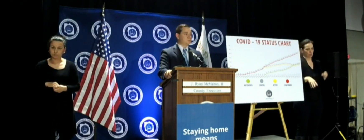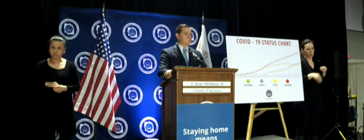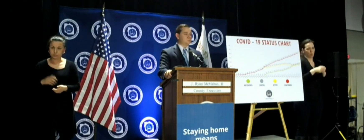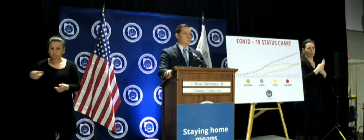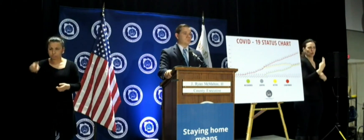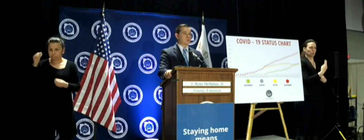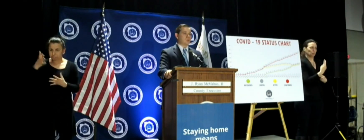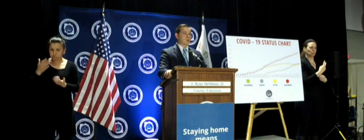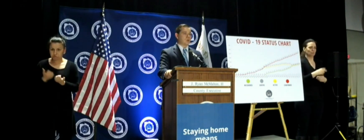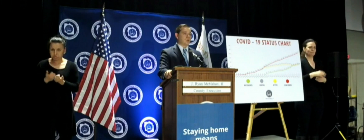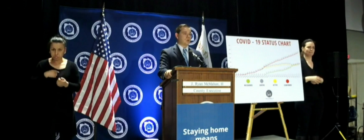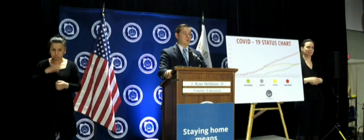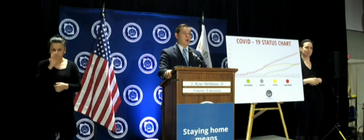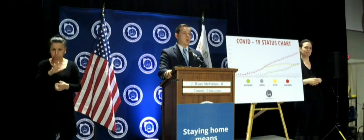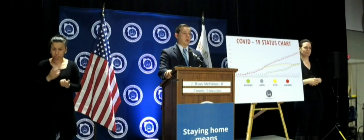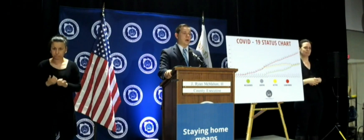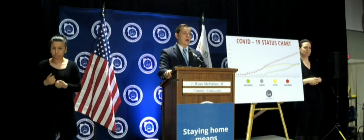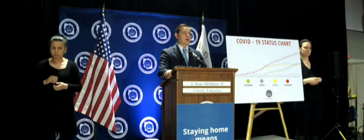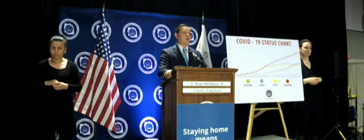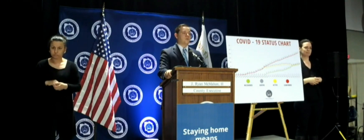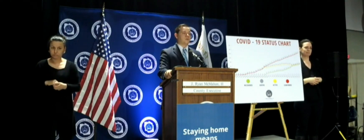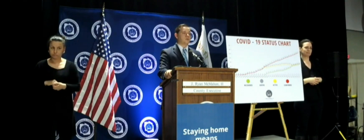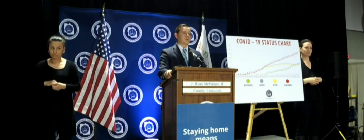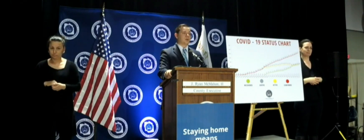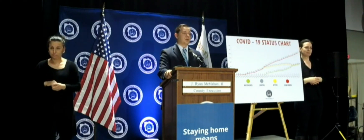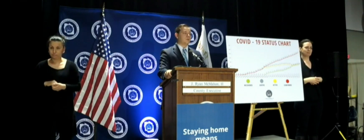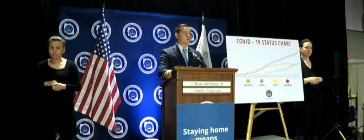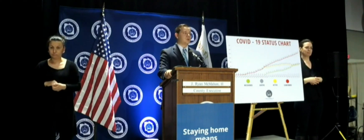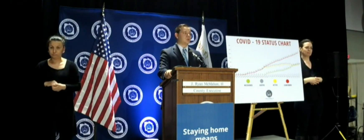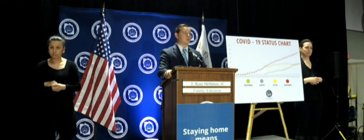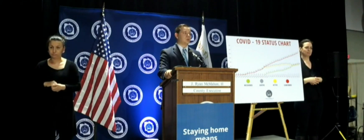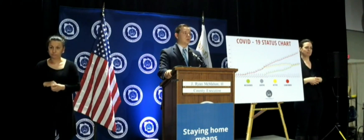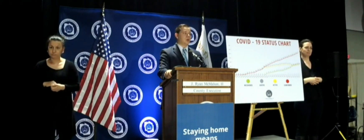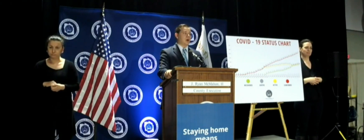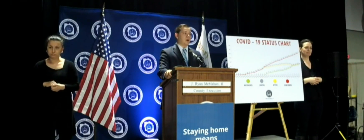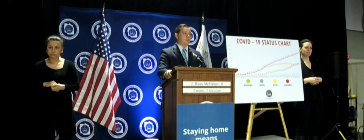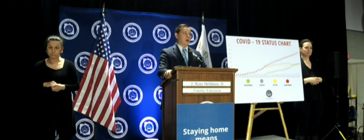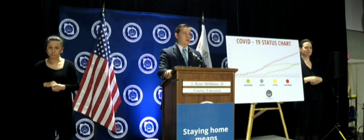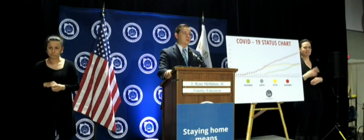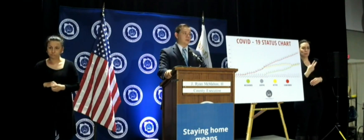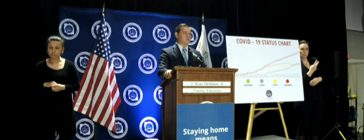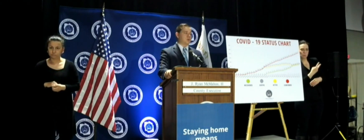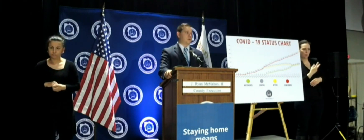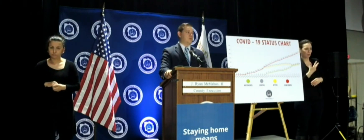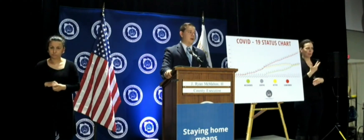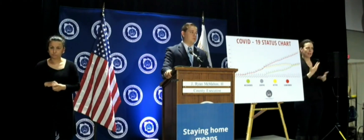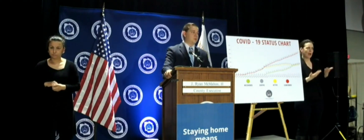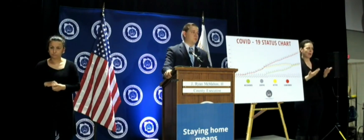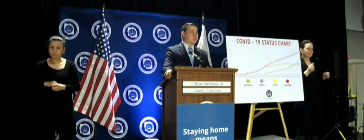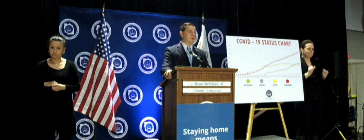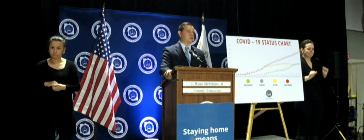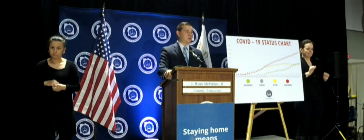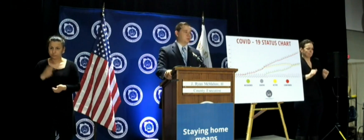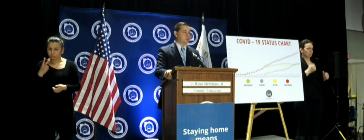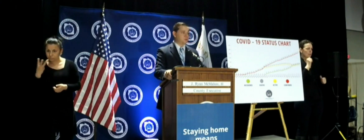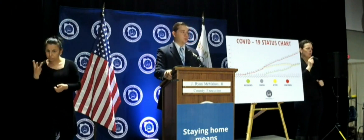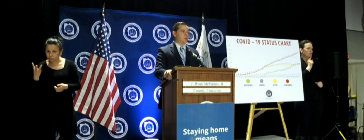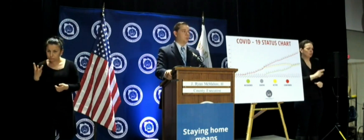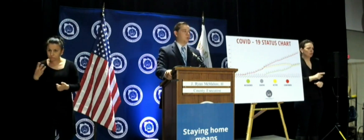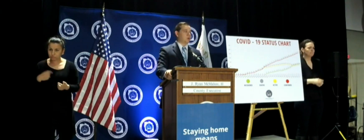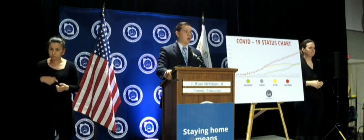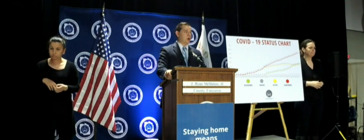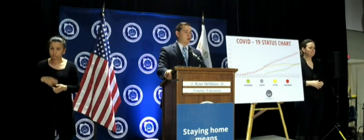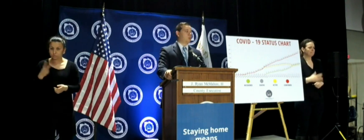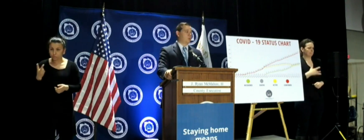3 total? No, I don't know if it's 3 or if it's 2. My understanding is one of the 5 could potentially be a nursing